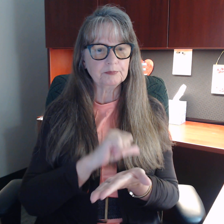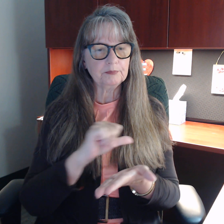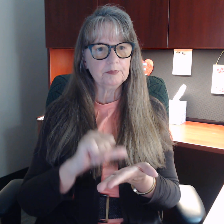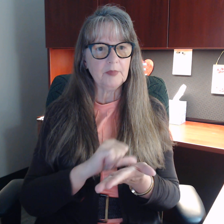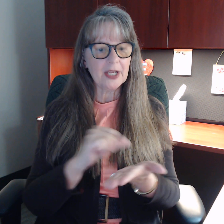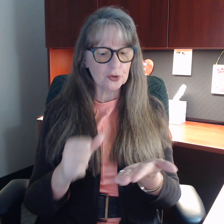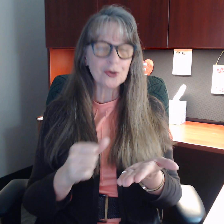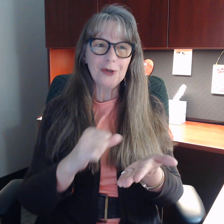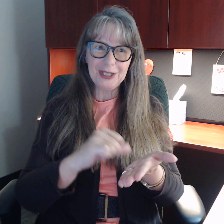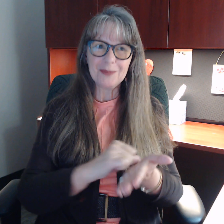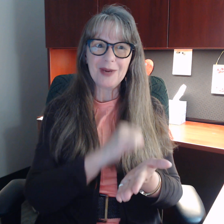because you're turning them, right?